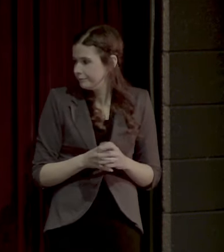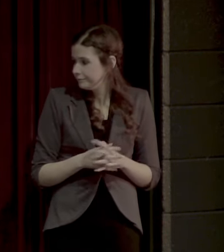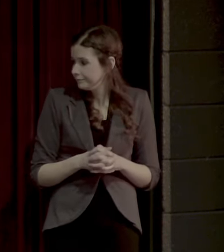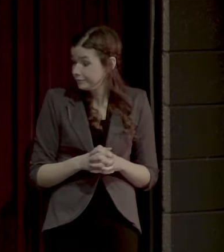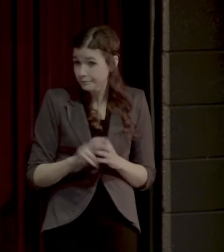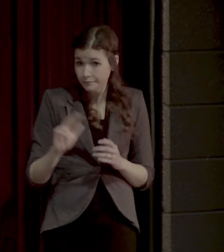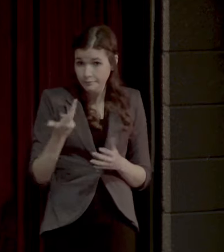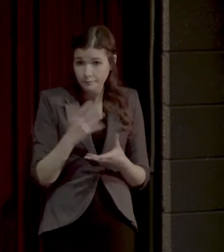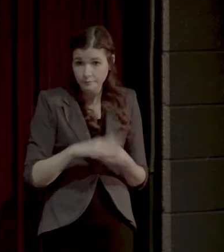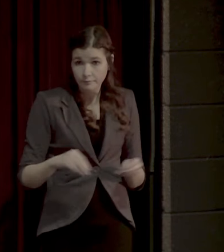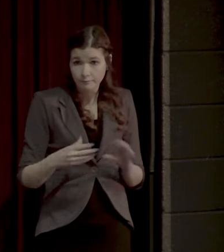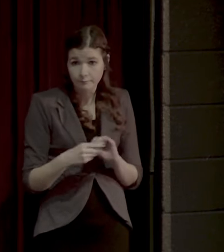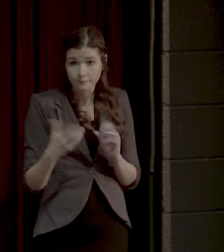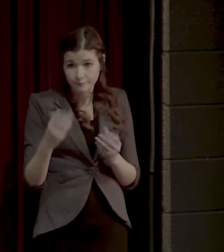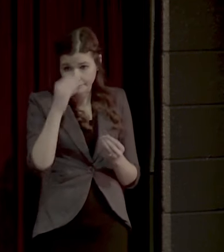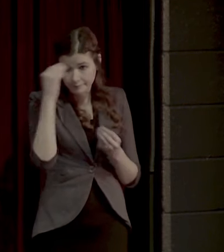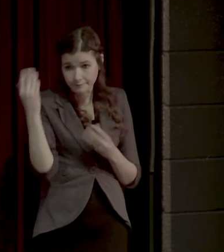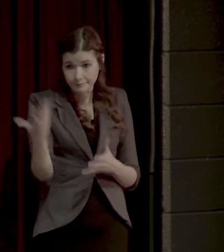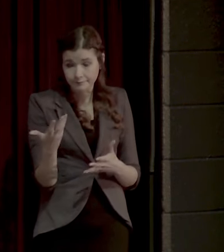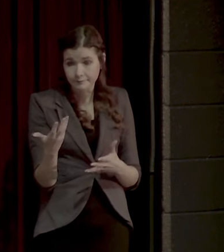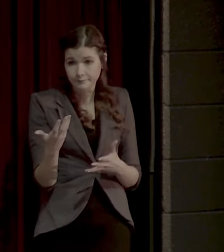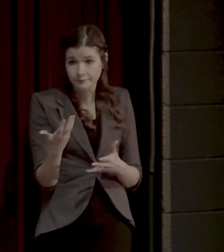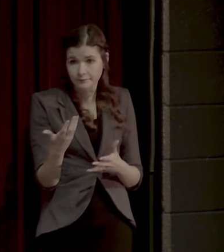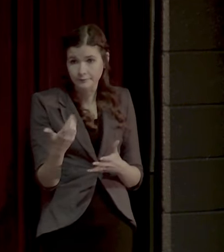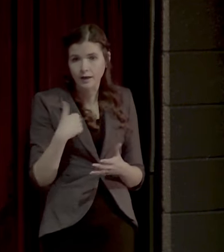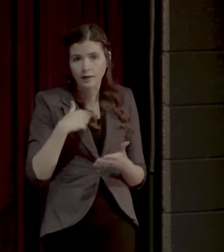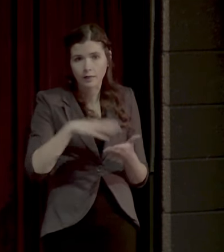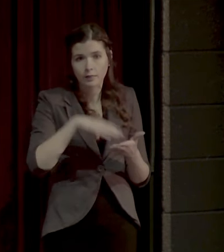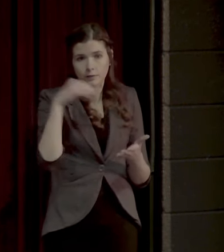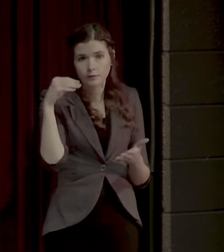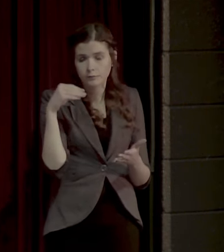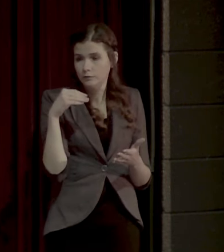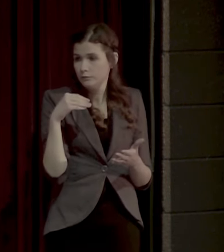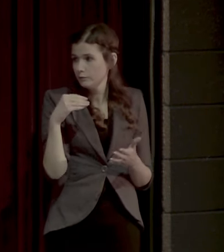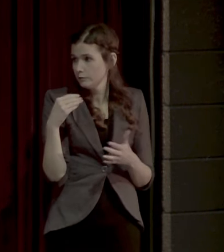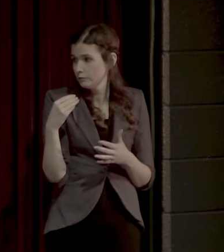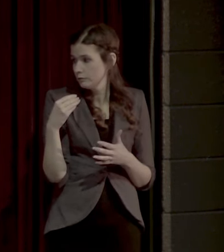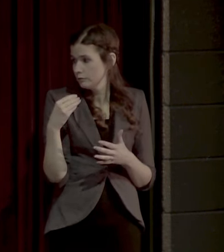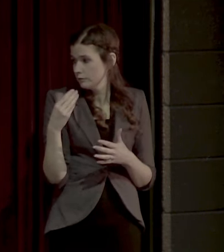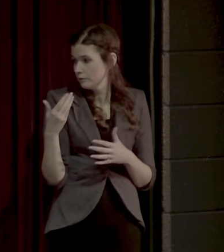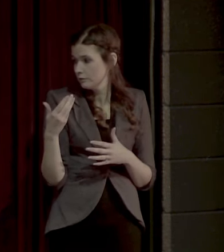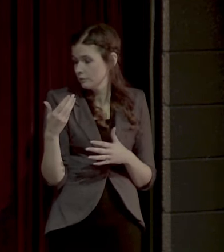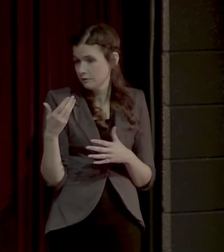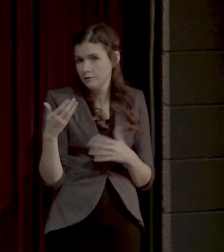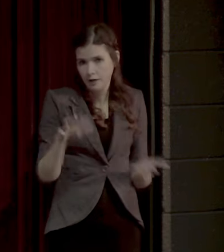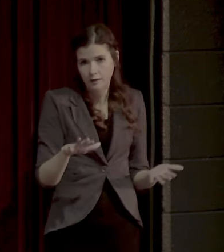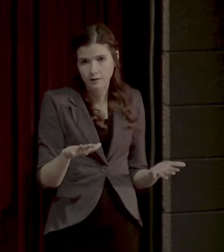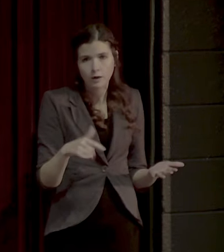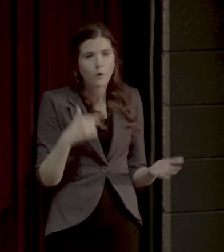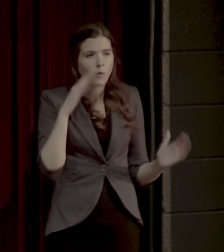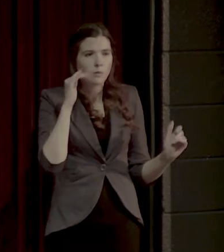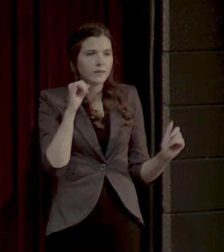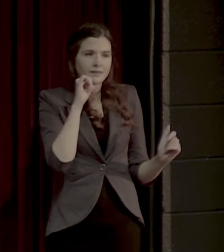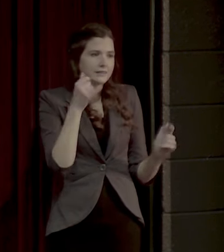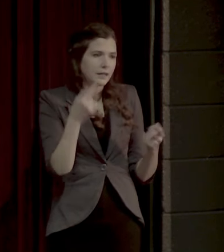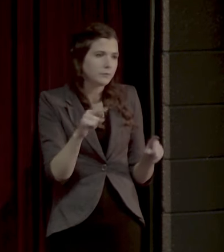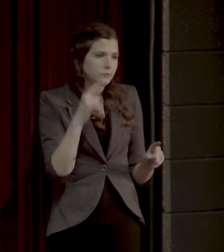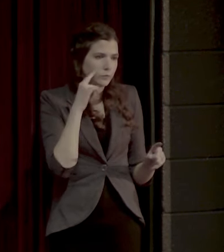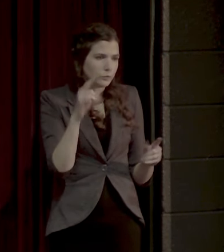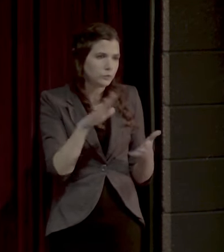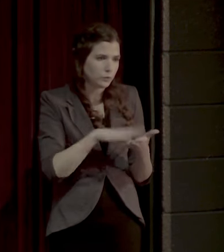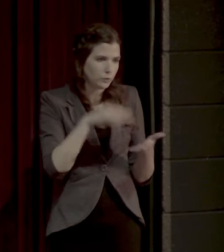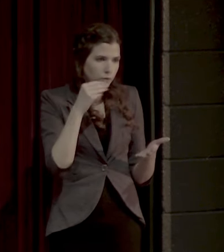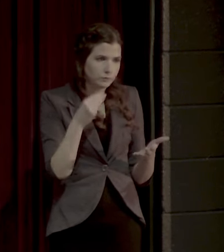The third story I'd like to share with you is something that I learned in death. But I hope it doesn't take death for you to learn this